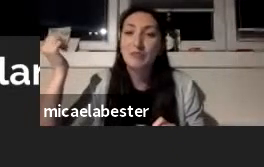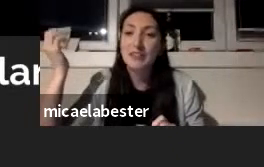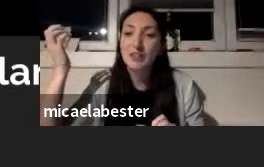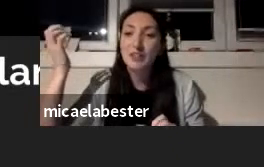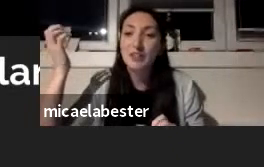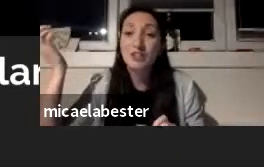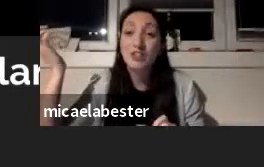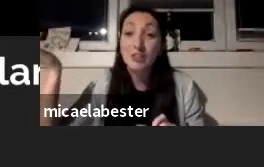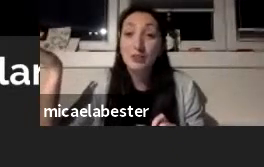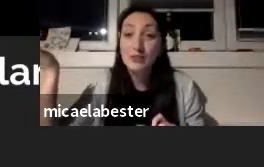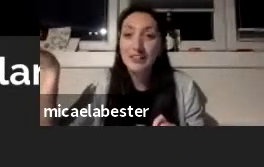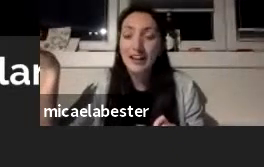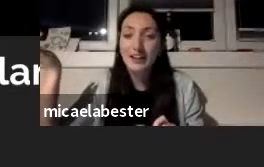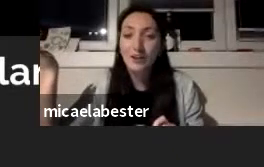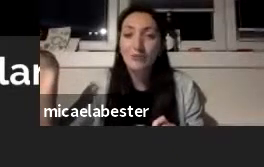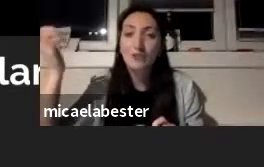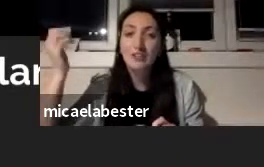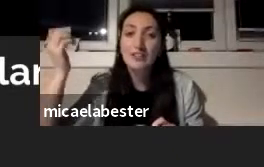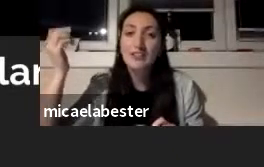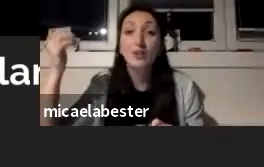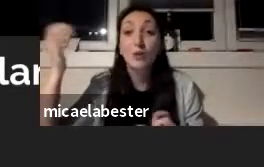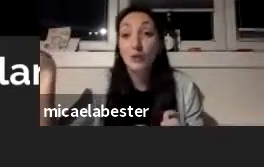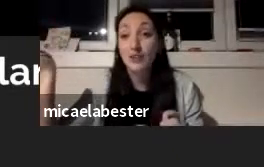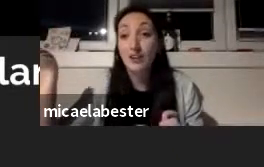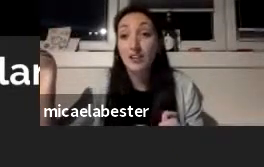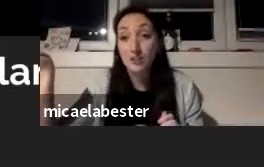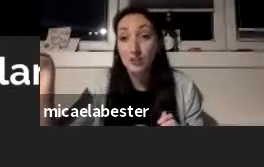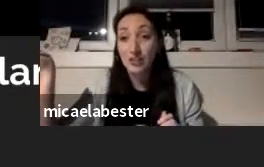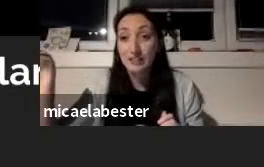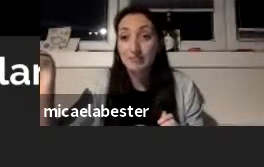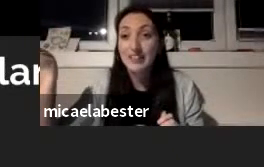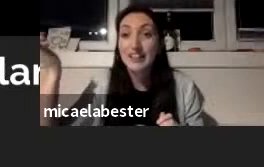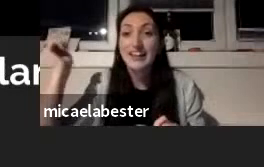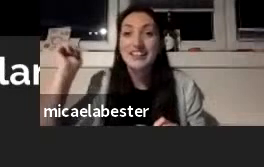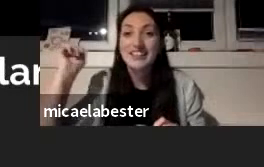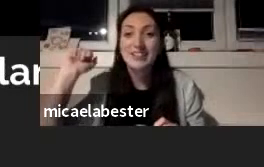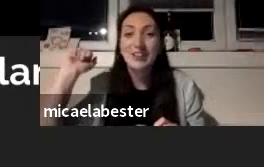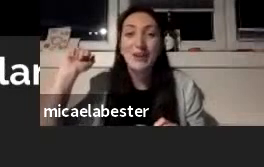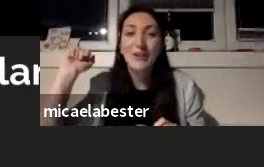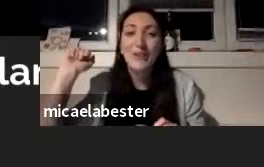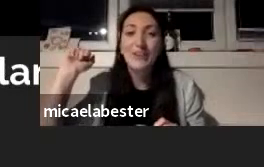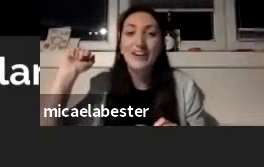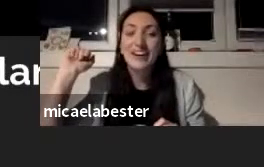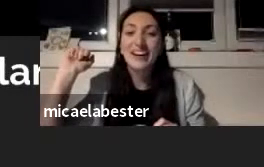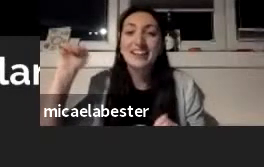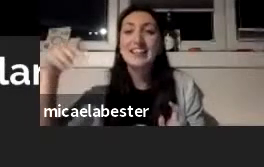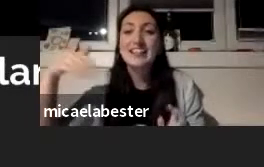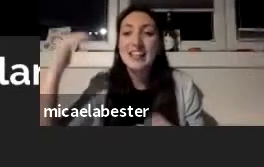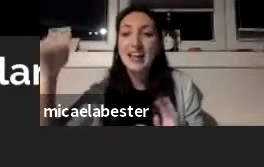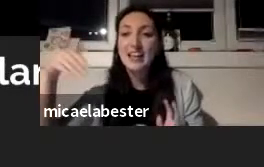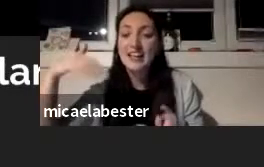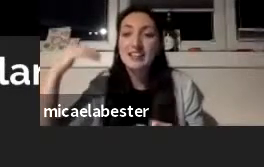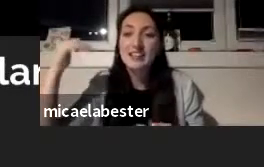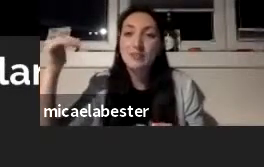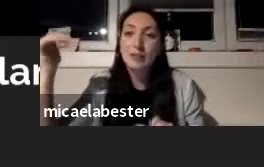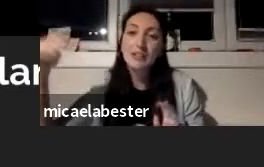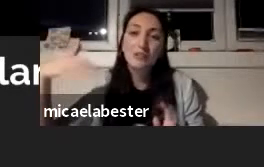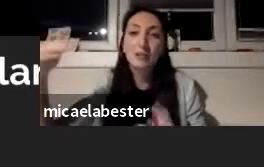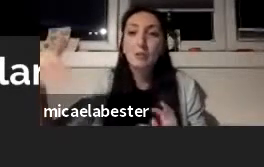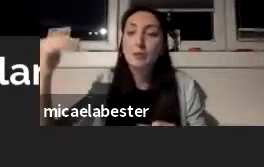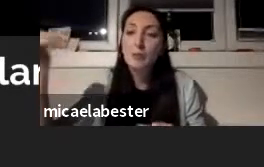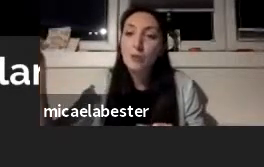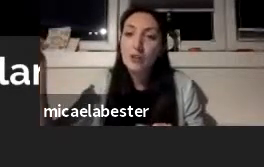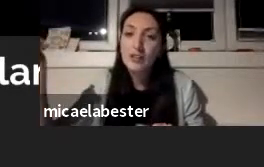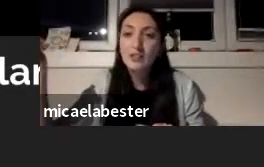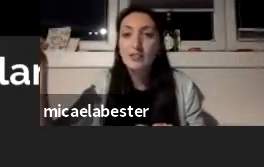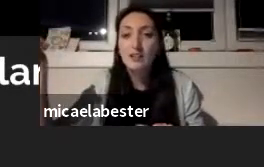But then when they tried to actually use it at a conference, no one understood it. So since then, it's been